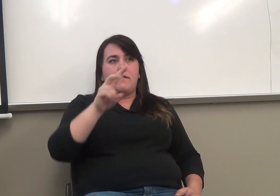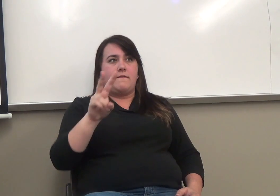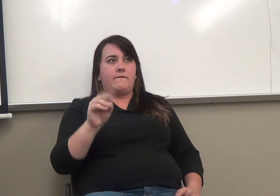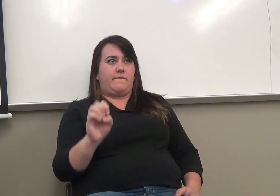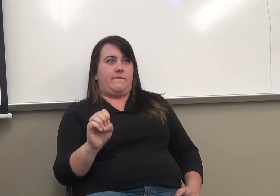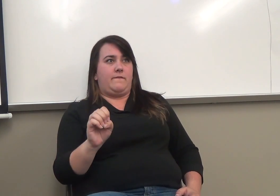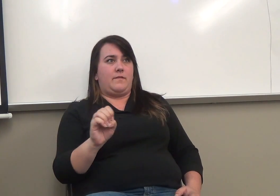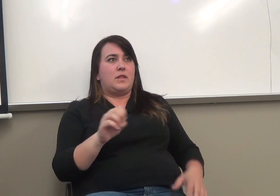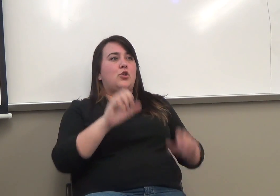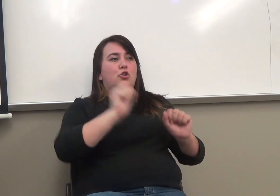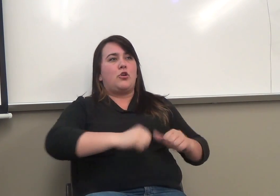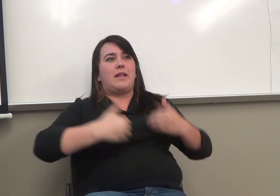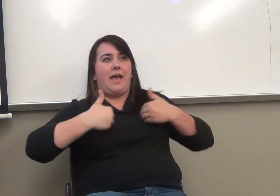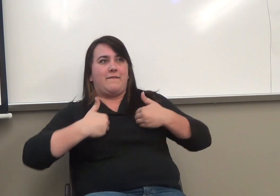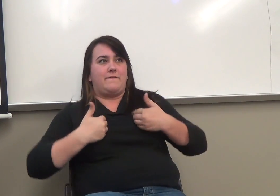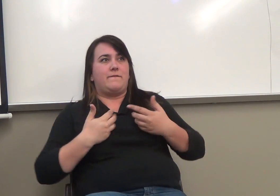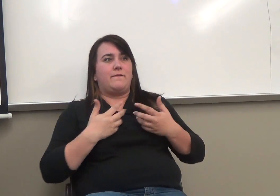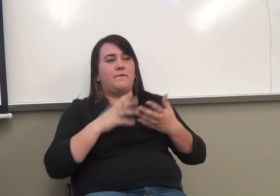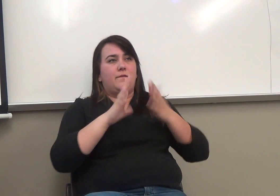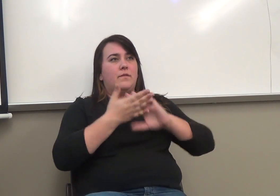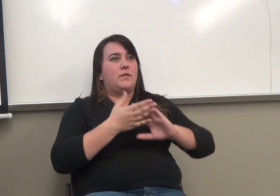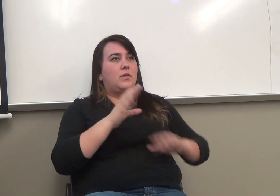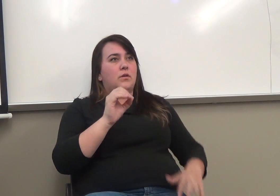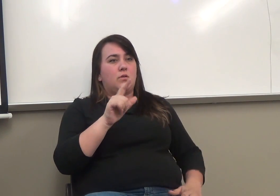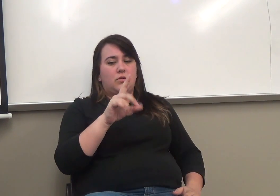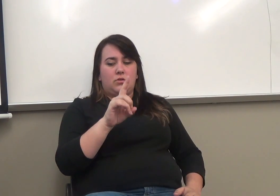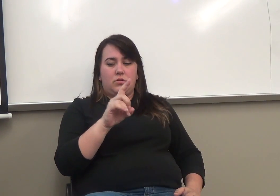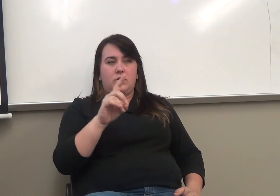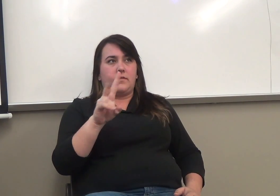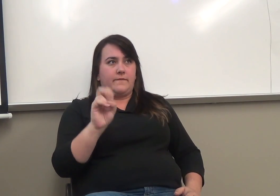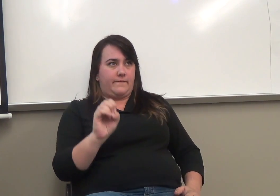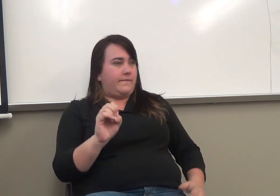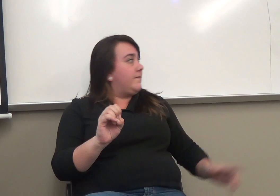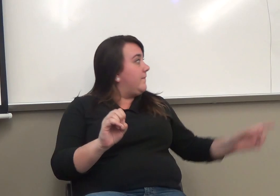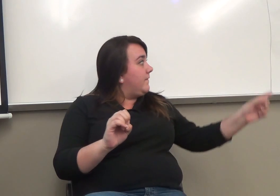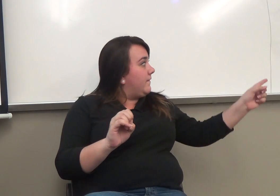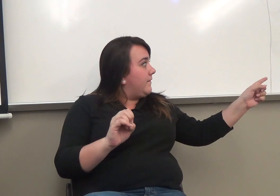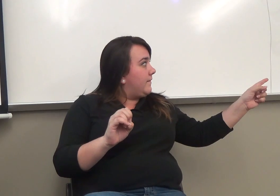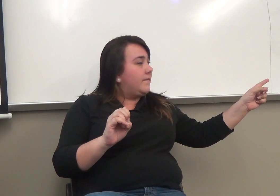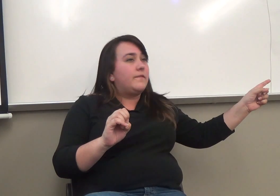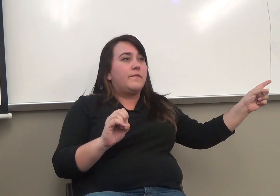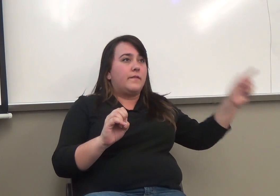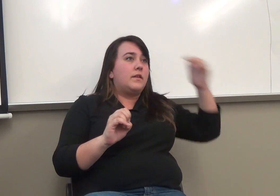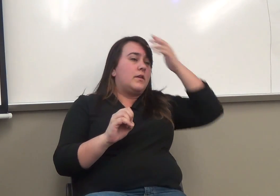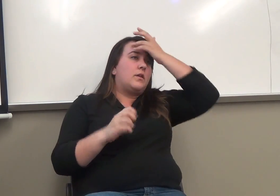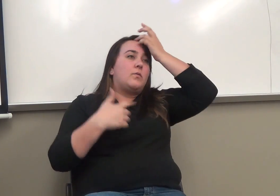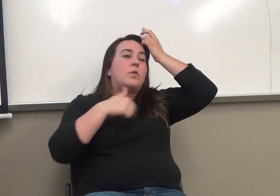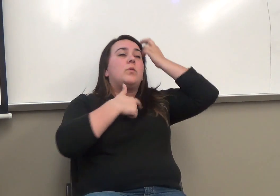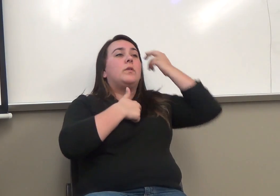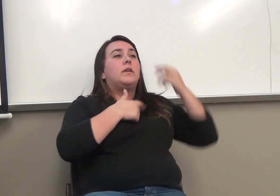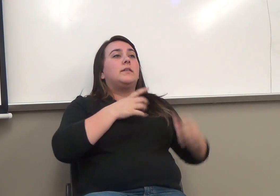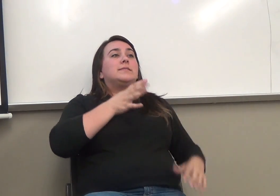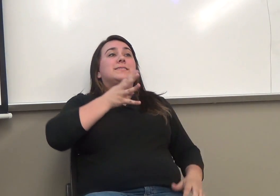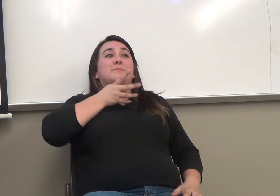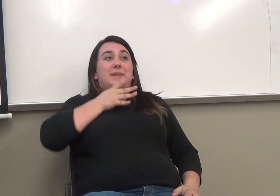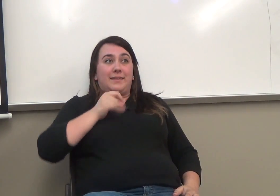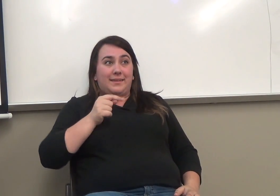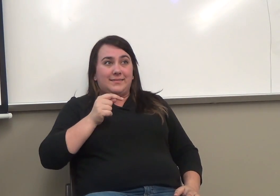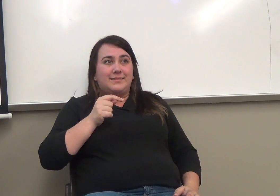That's a contraction for what? Could have. But listen to how that sounds. You've heard